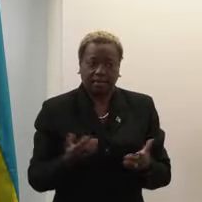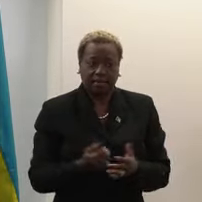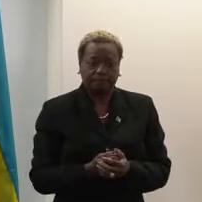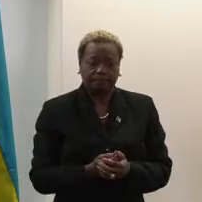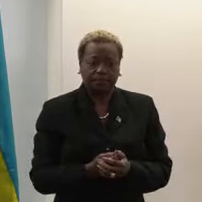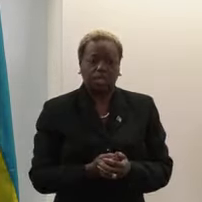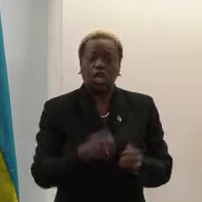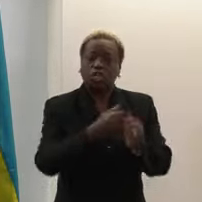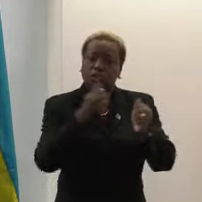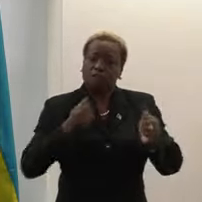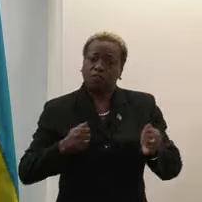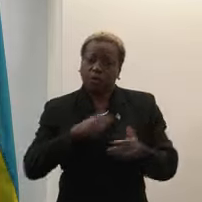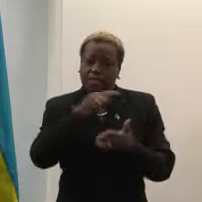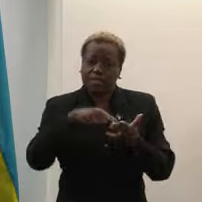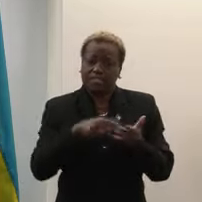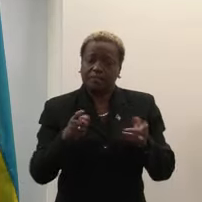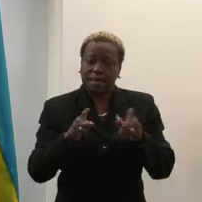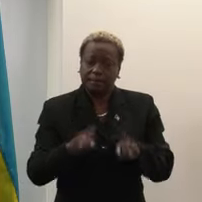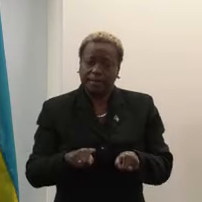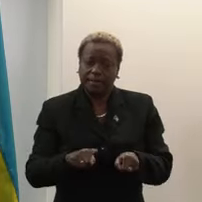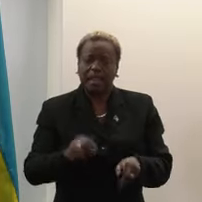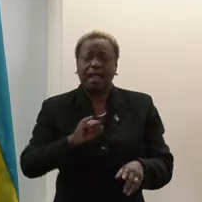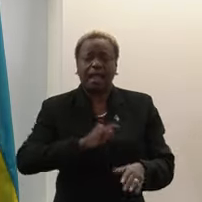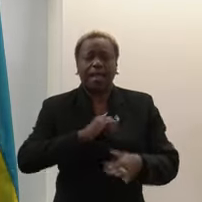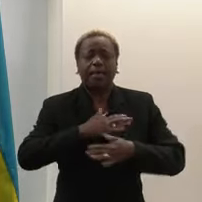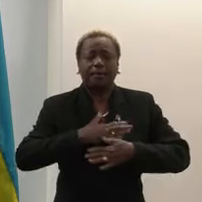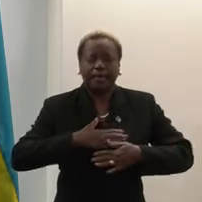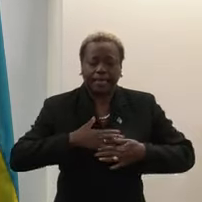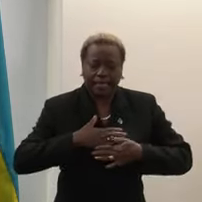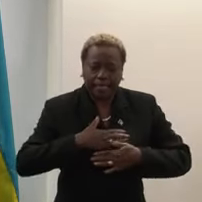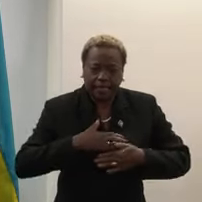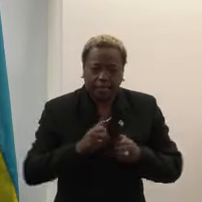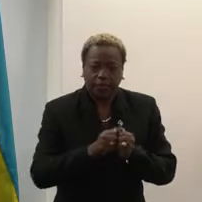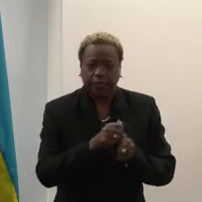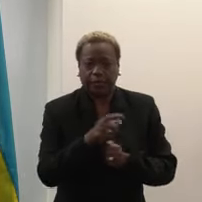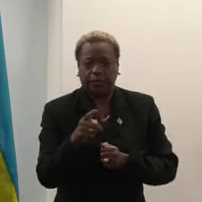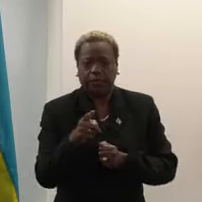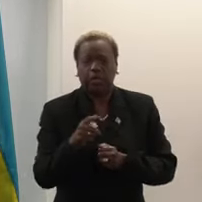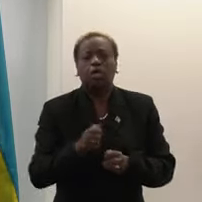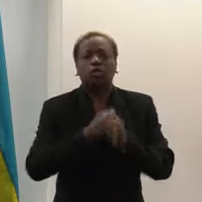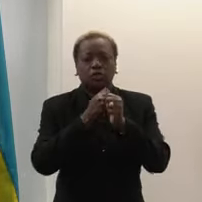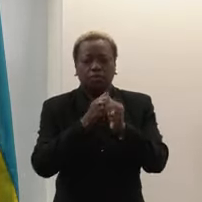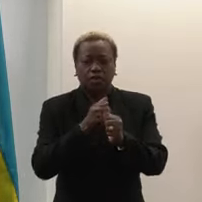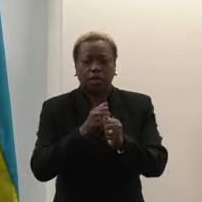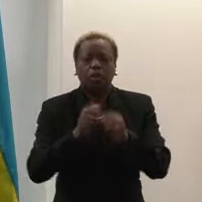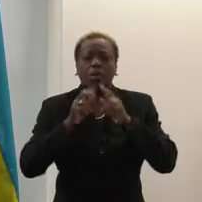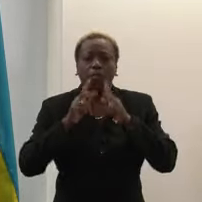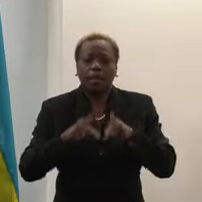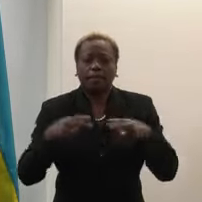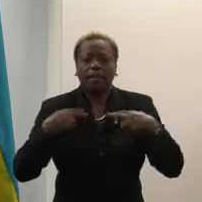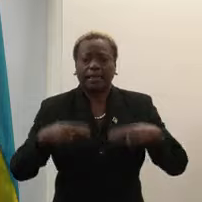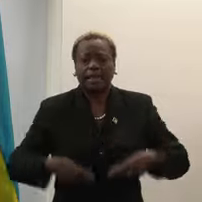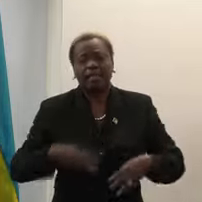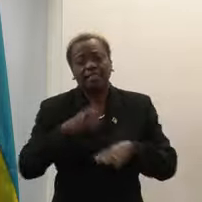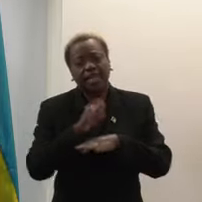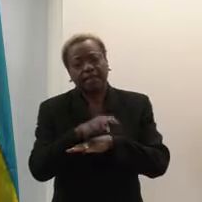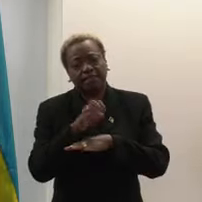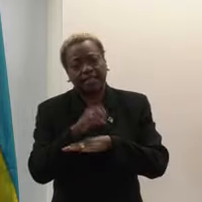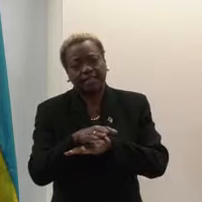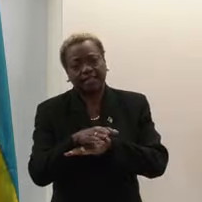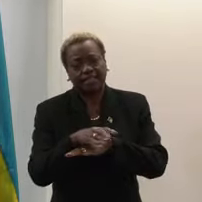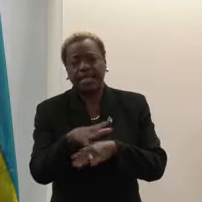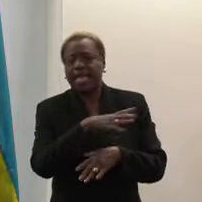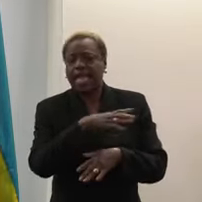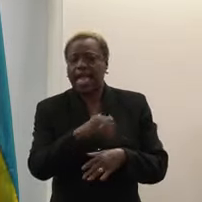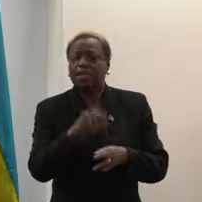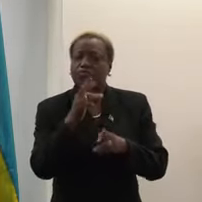To avoid this from happening, I again plead with you to follow public health advice and